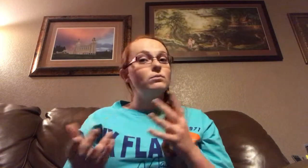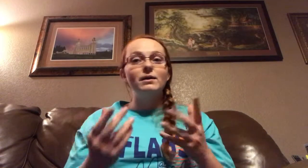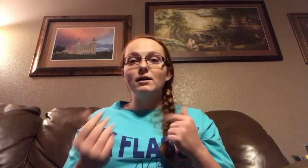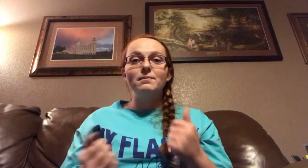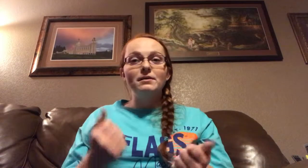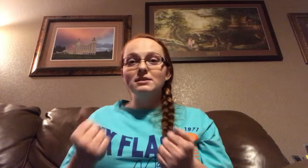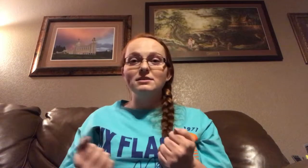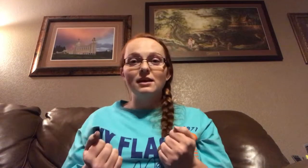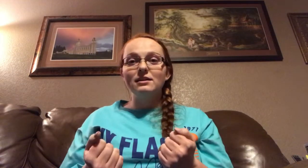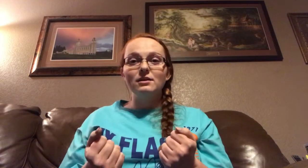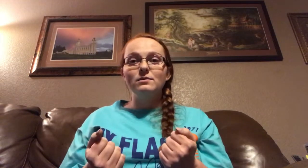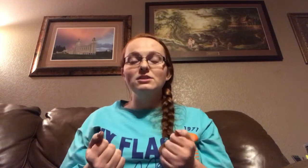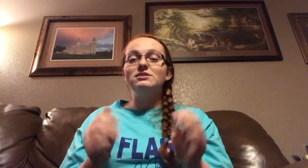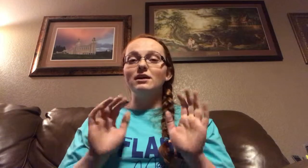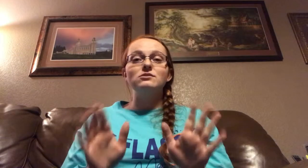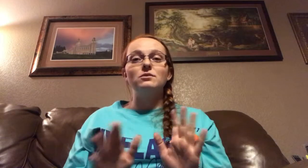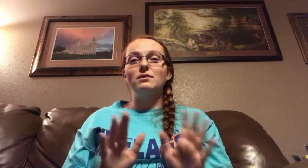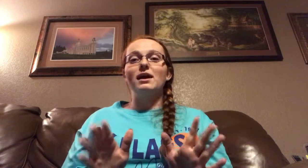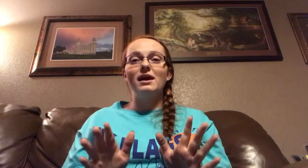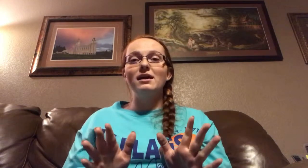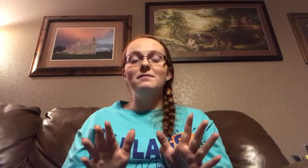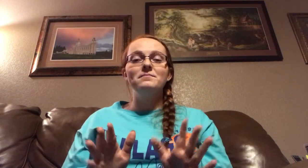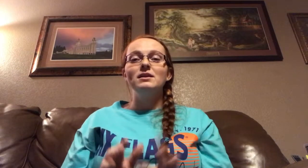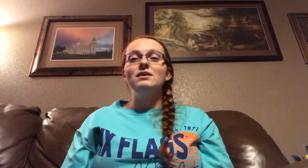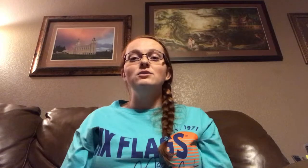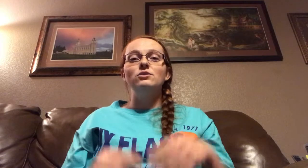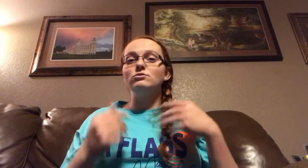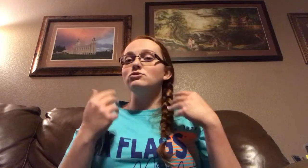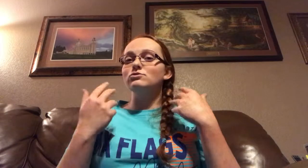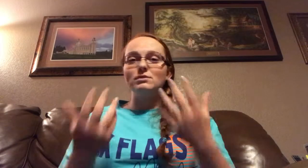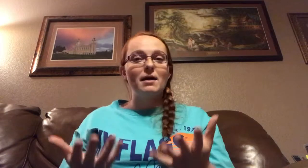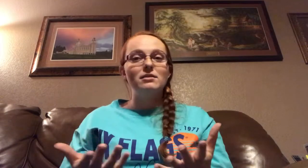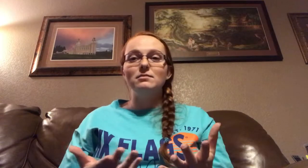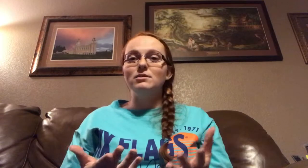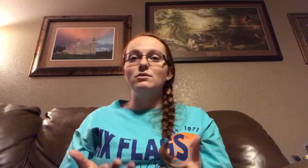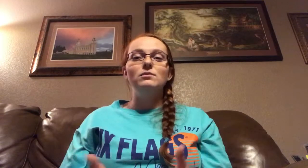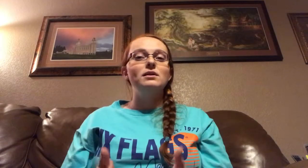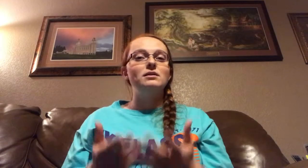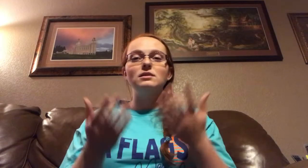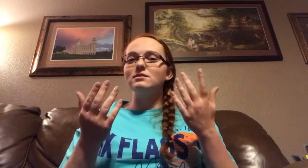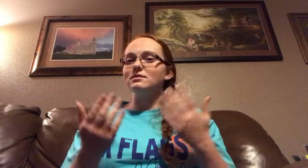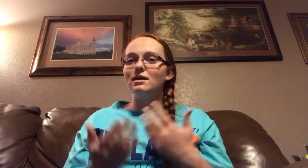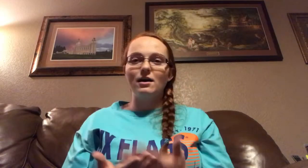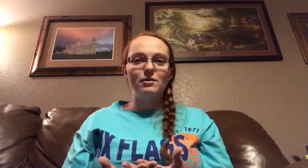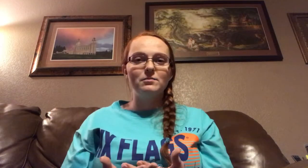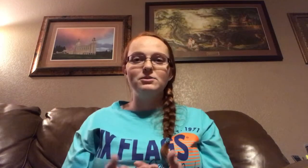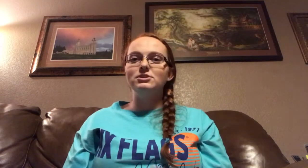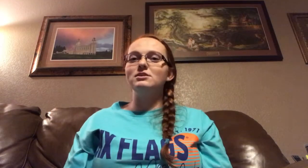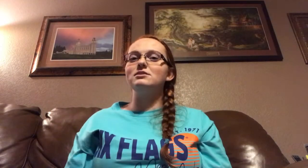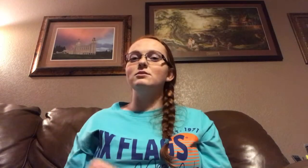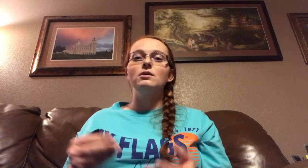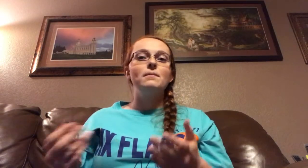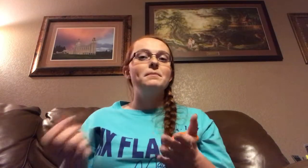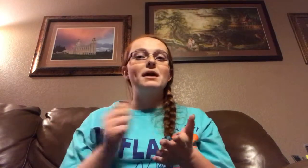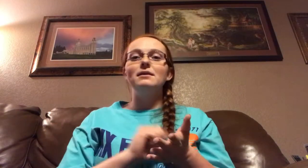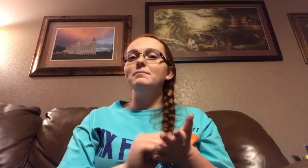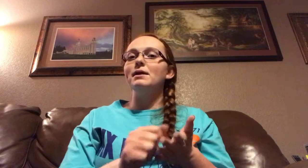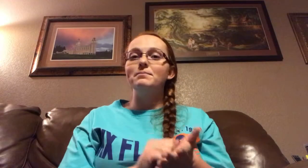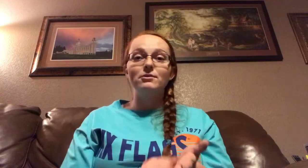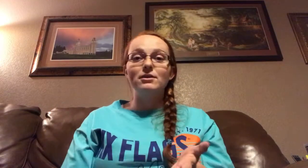pick up on the sign language, that's okay. Don't scream at them though. It doesn't help. Just pen and paper if